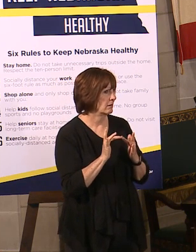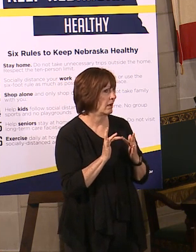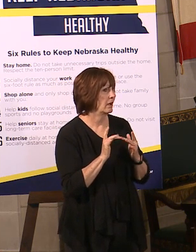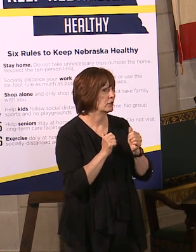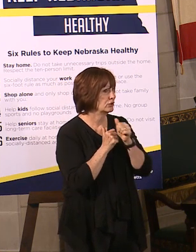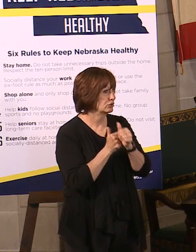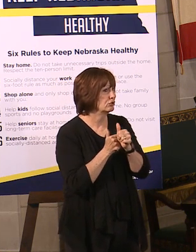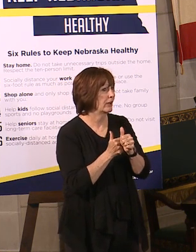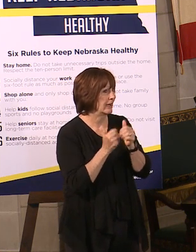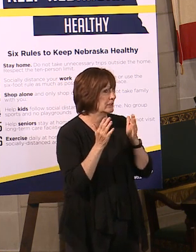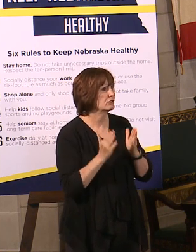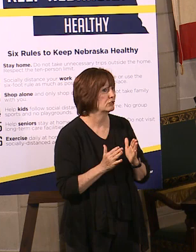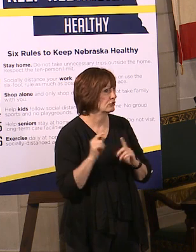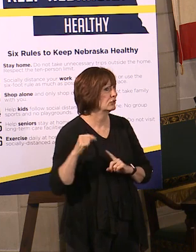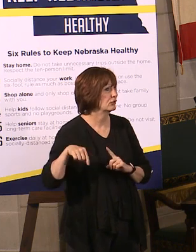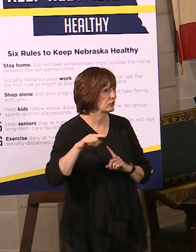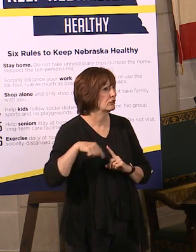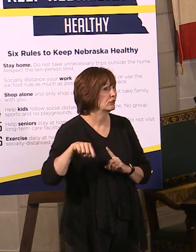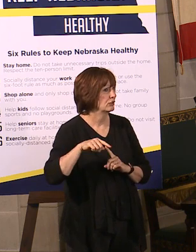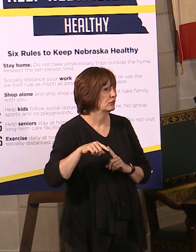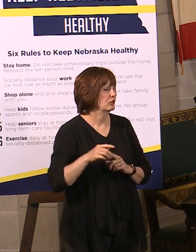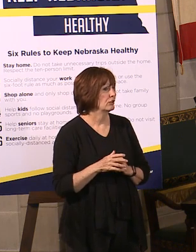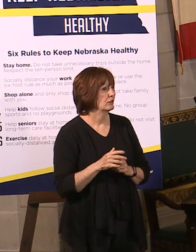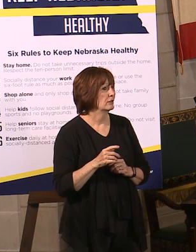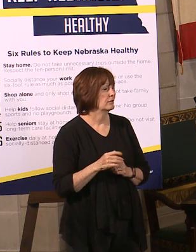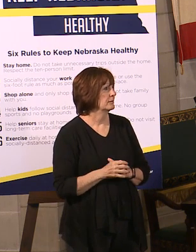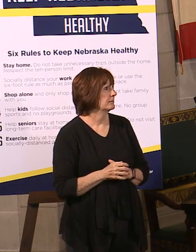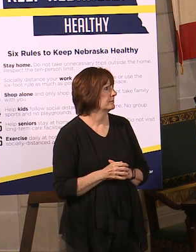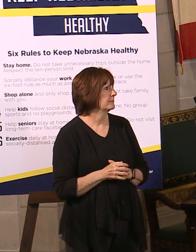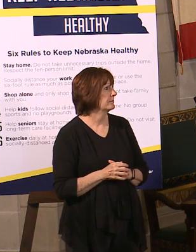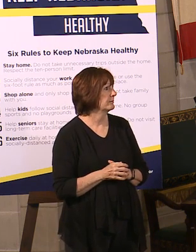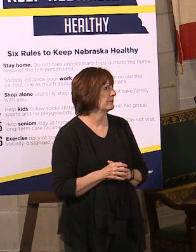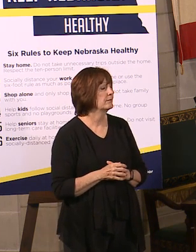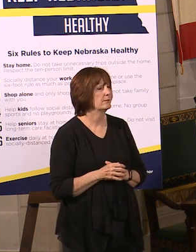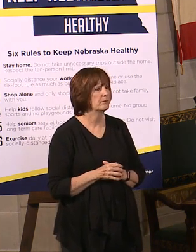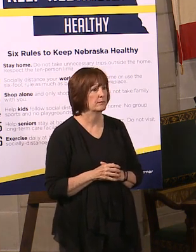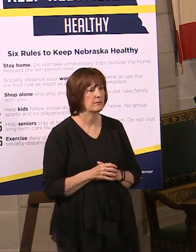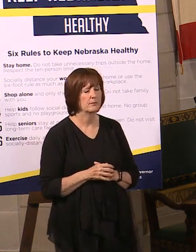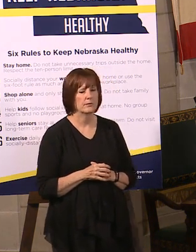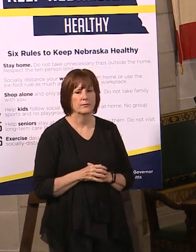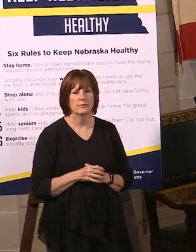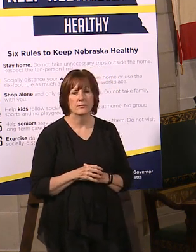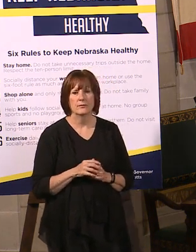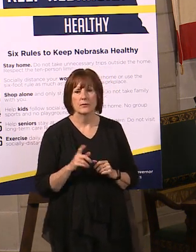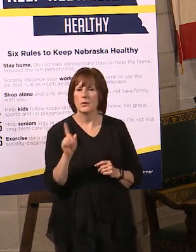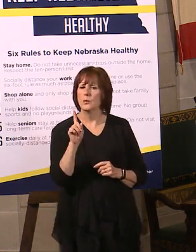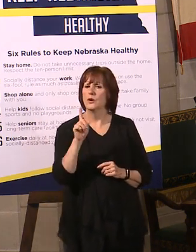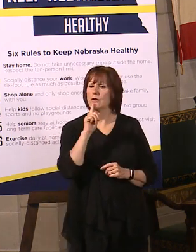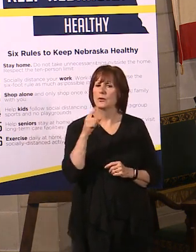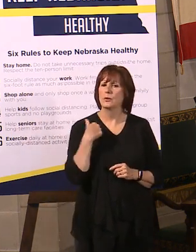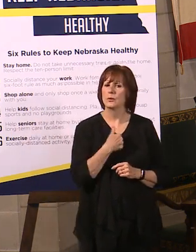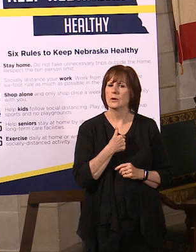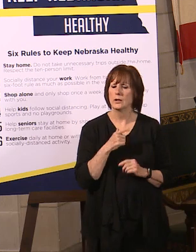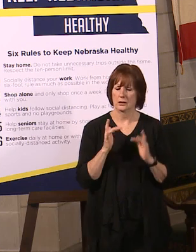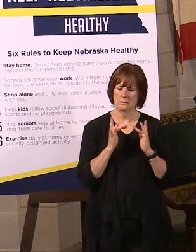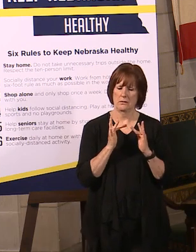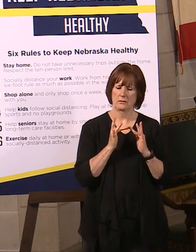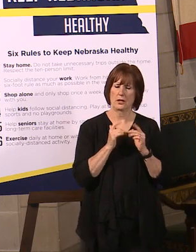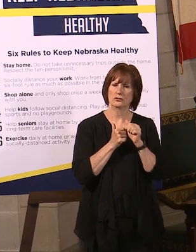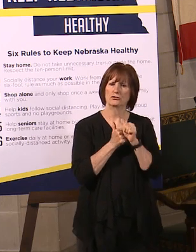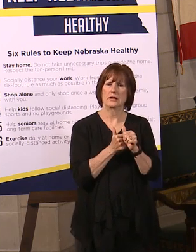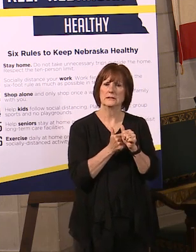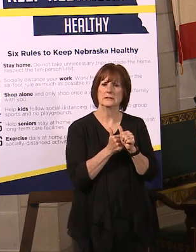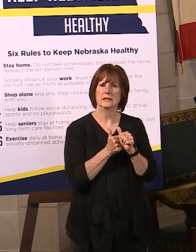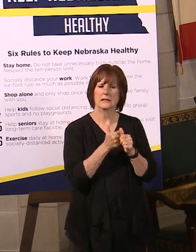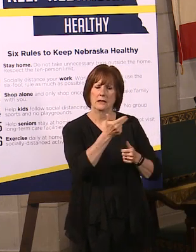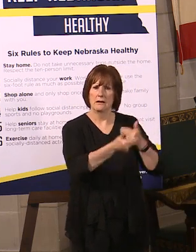begun hiring towards the folks we need to get to 1,000. So Julie also wants to know about where we are with regard to our contact tracing. As I said,